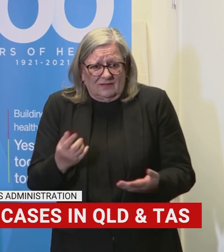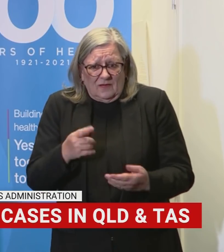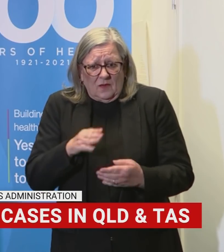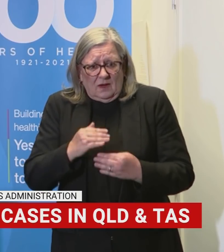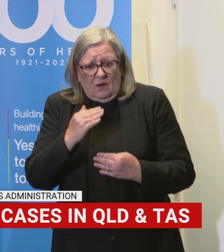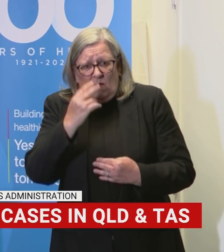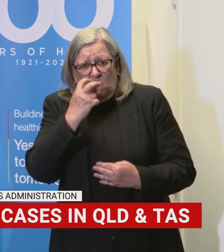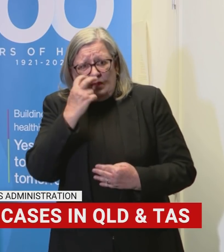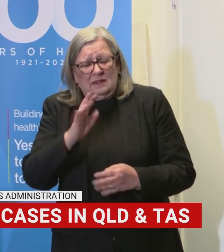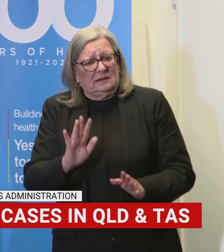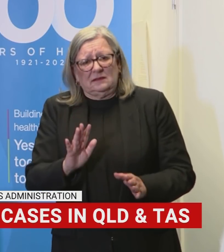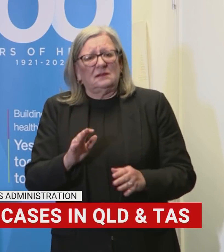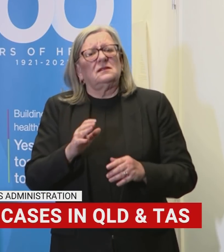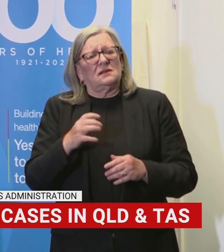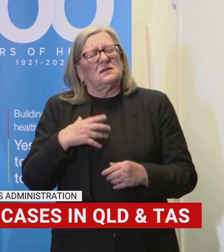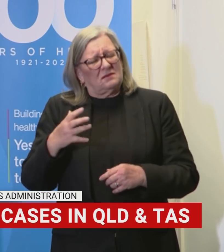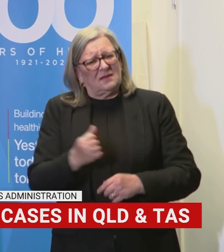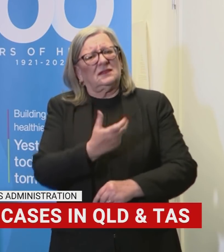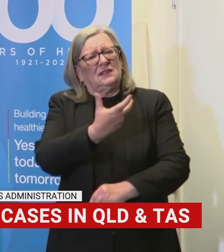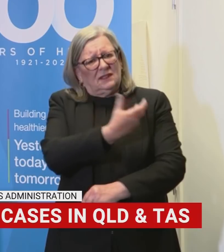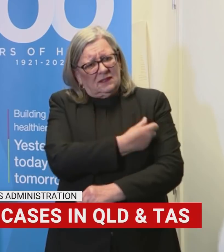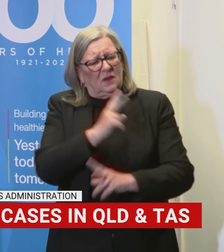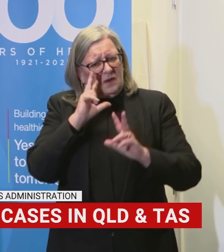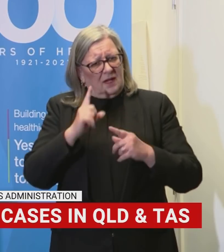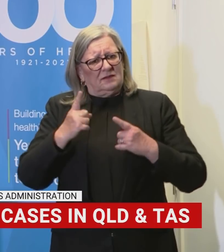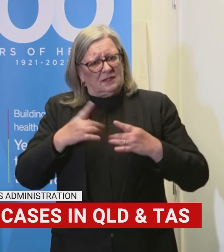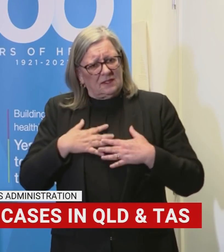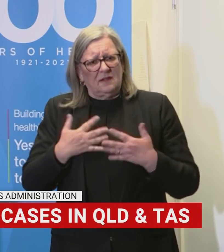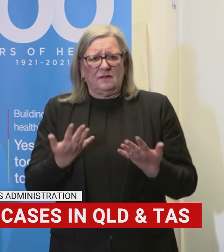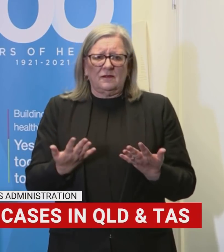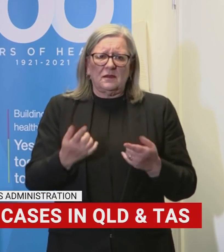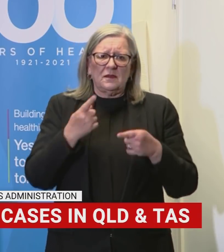also protecting our loved ones, especially the older and more frail loved ones, and those around us in our community.